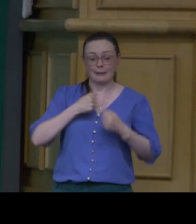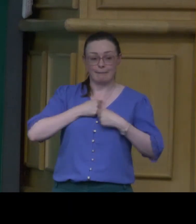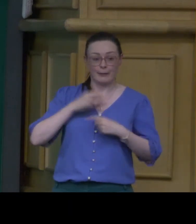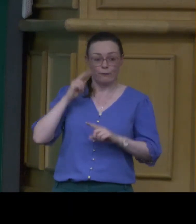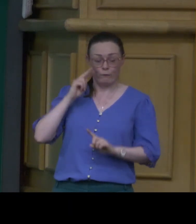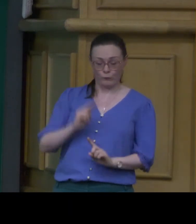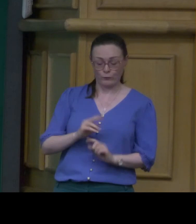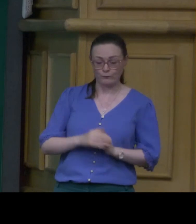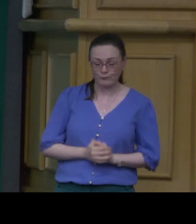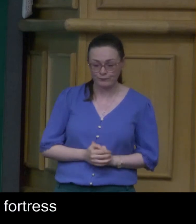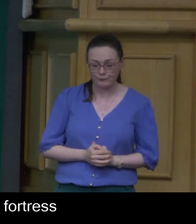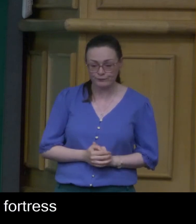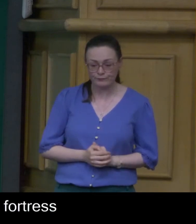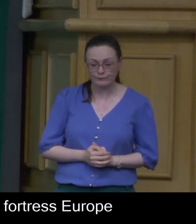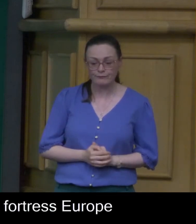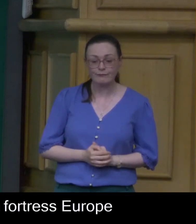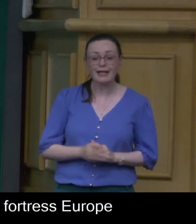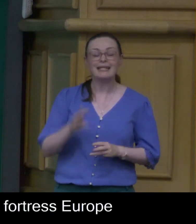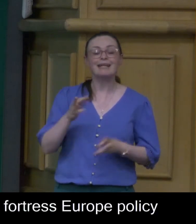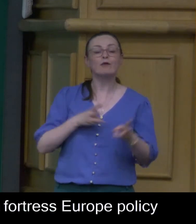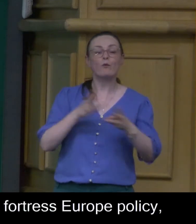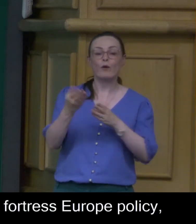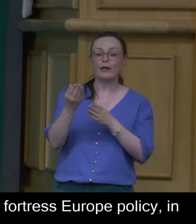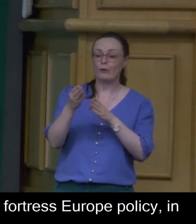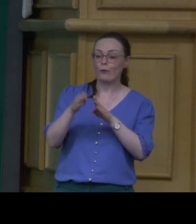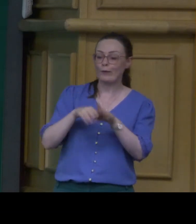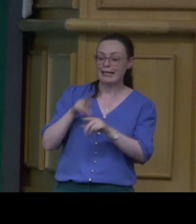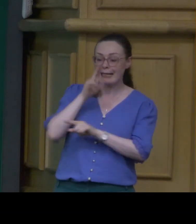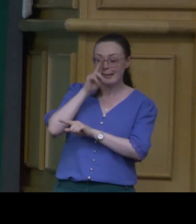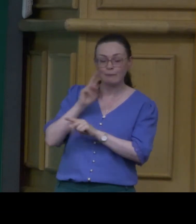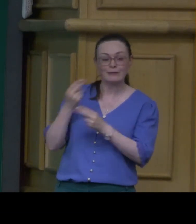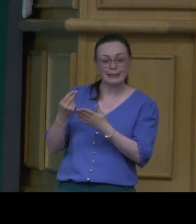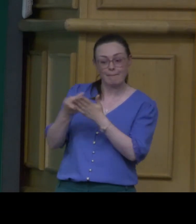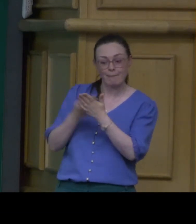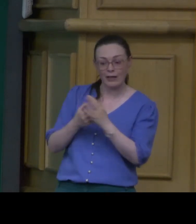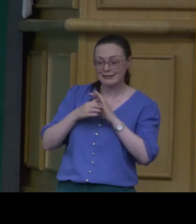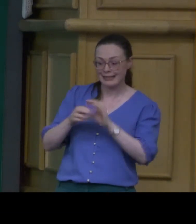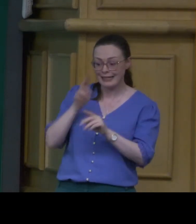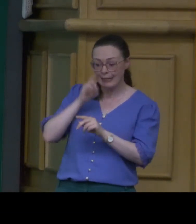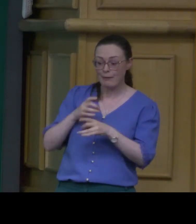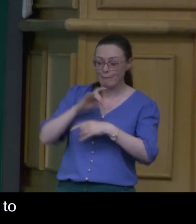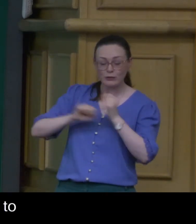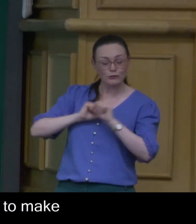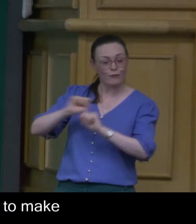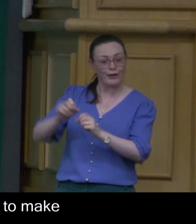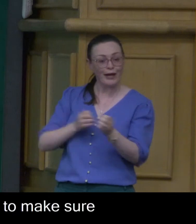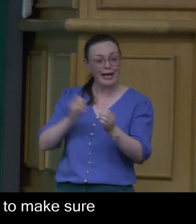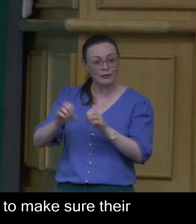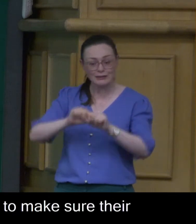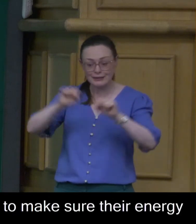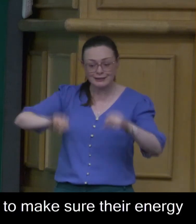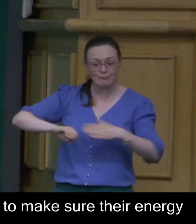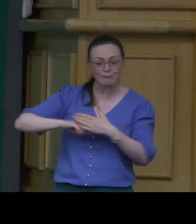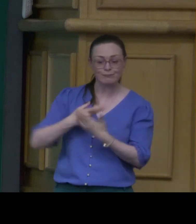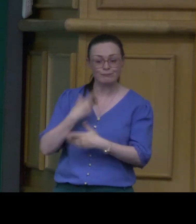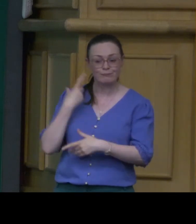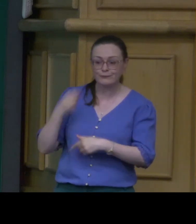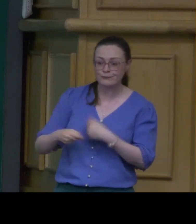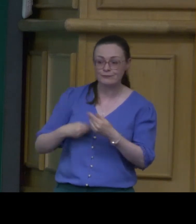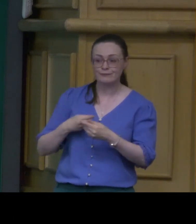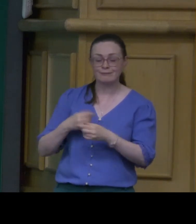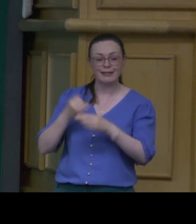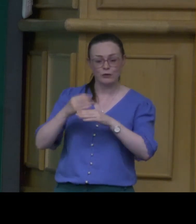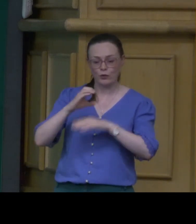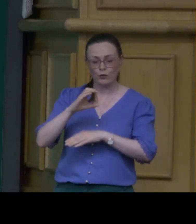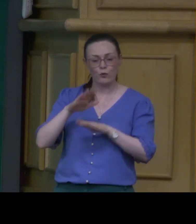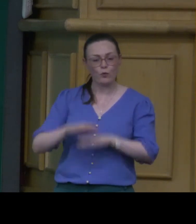mind, a working with neighbours policy to make sure that their energy systems evolve rapidly in this